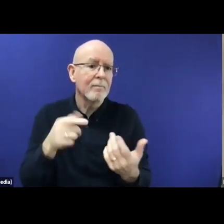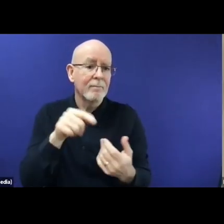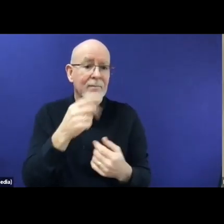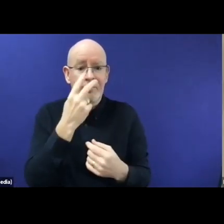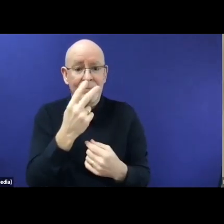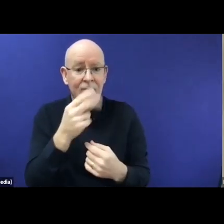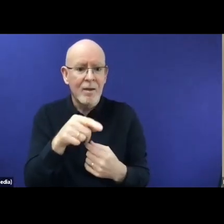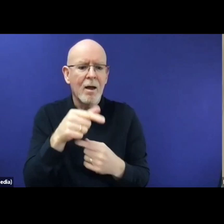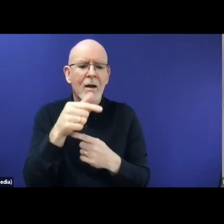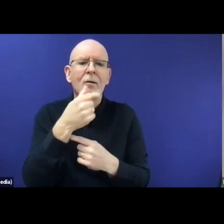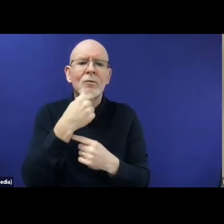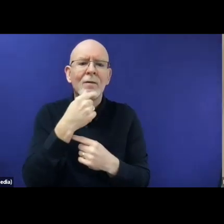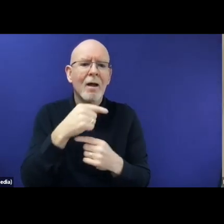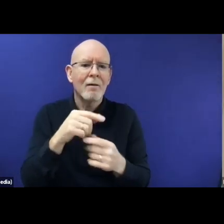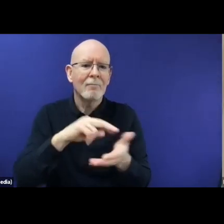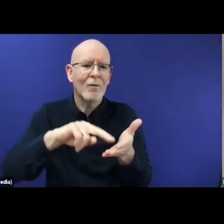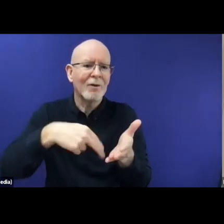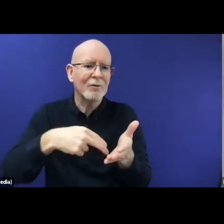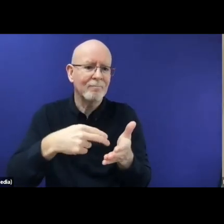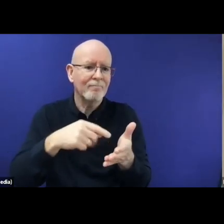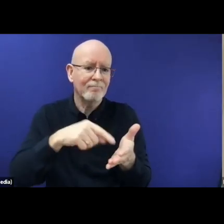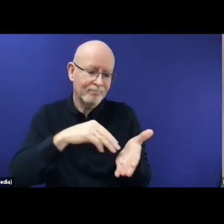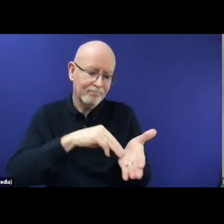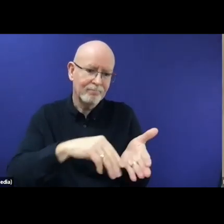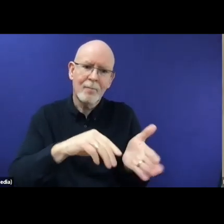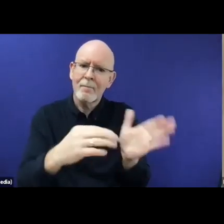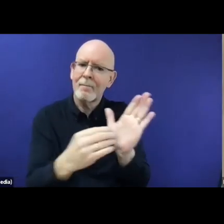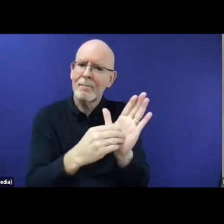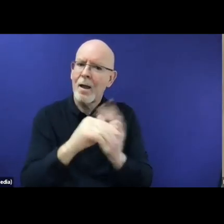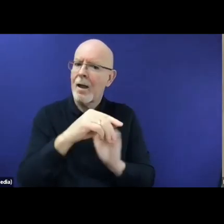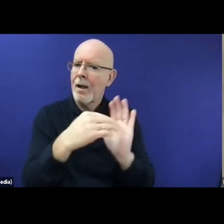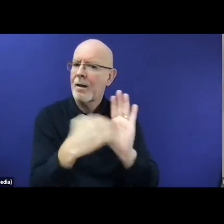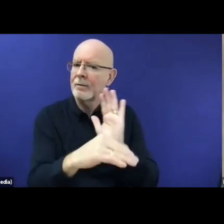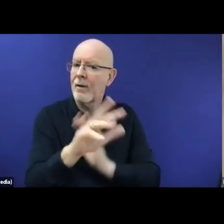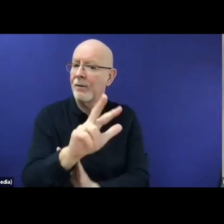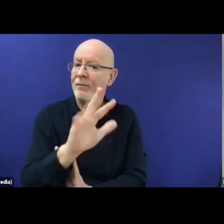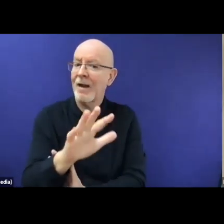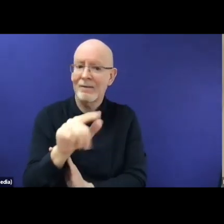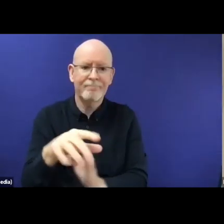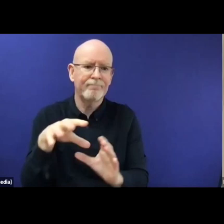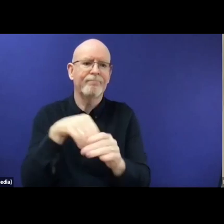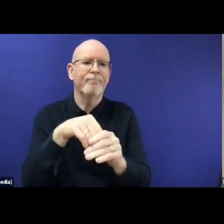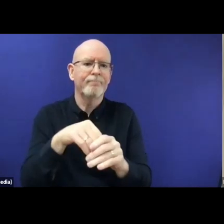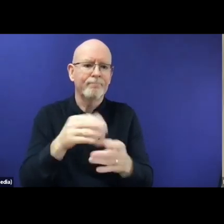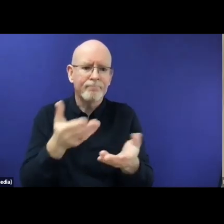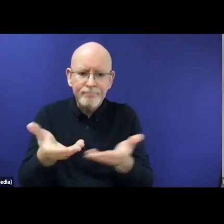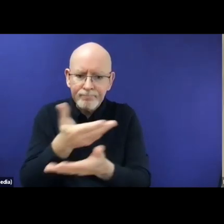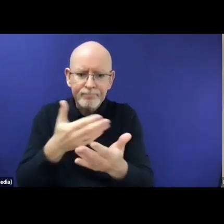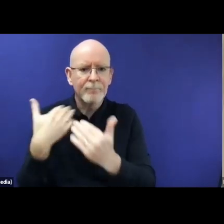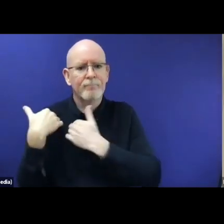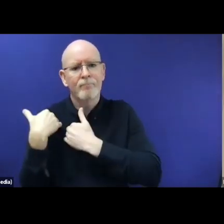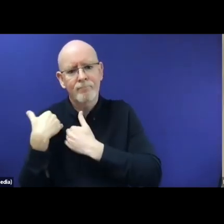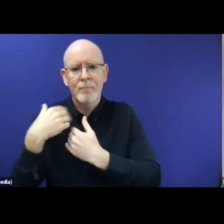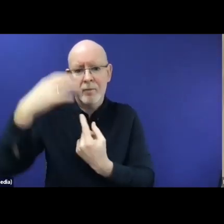role, which is very different from what is the case with similar bodies for other international organizations.